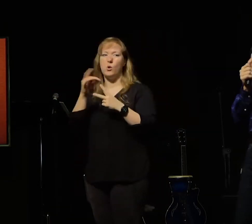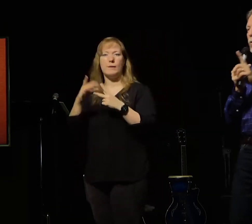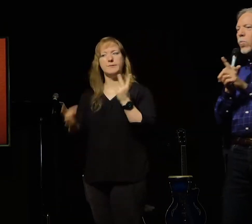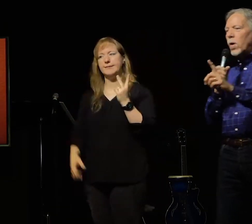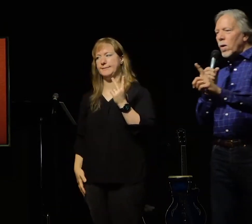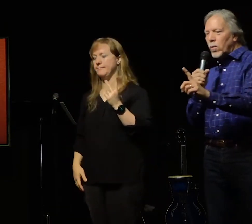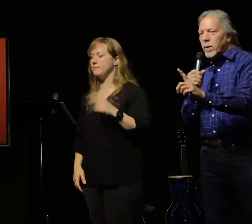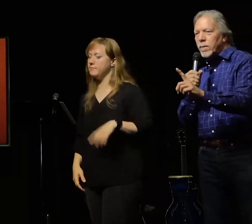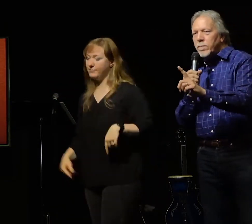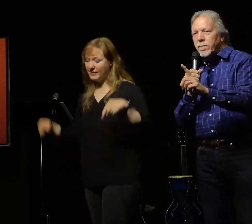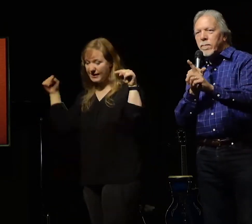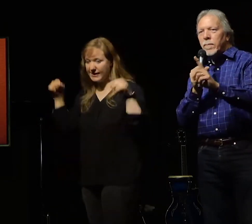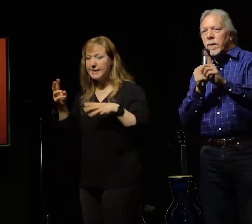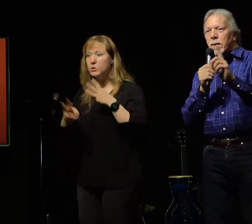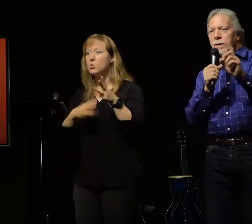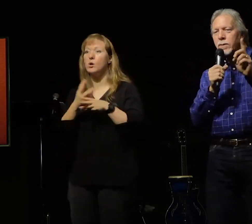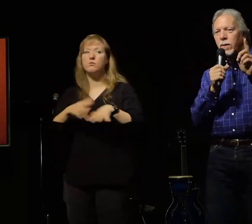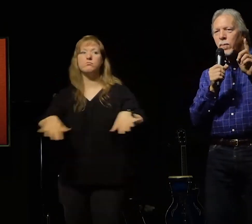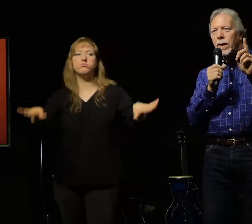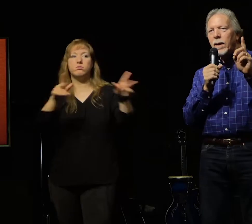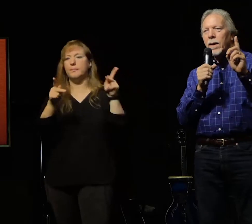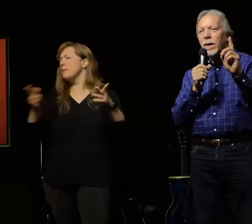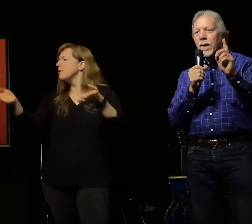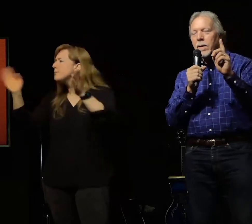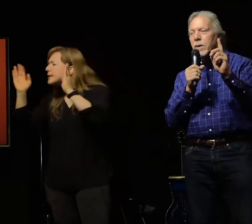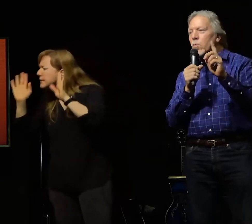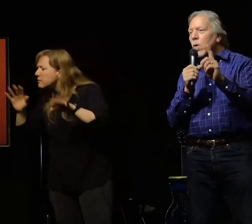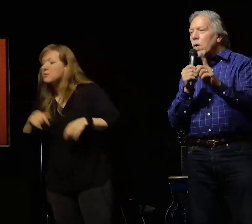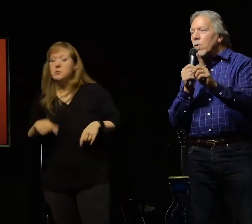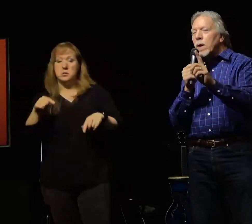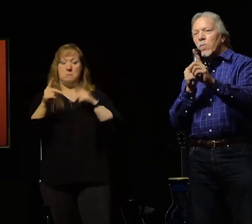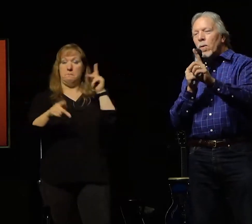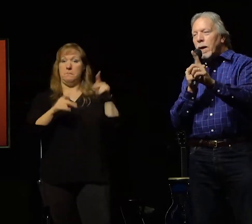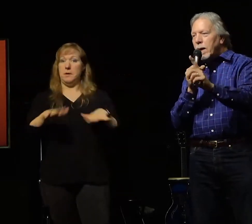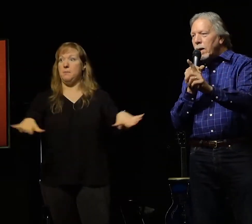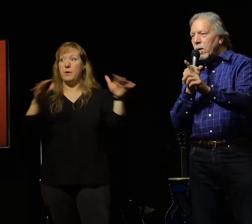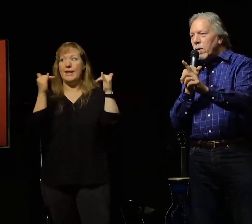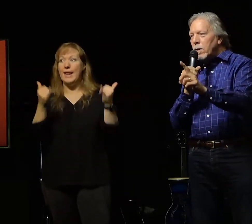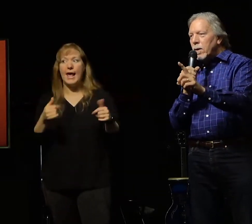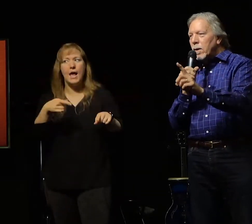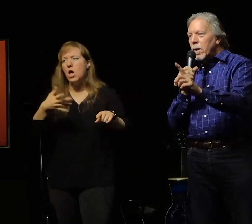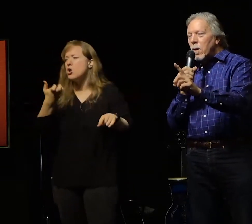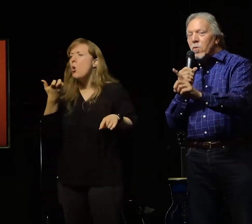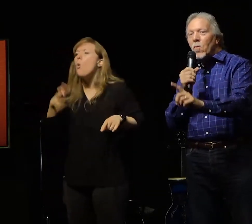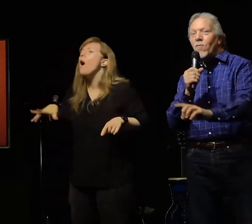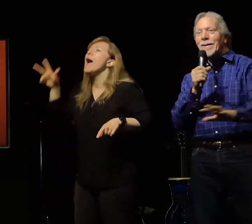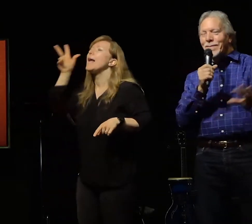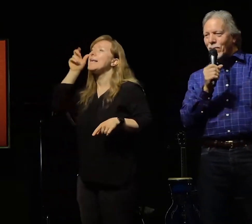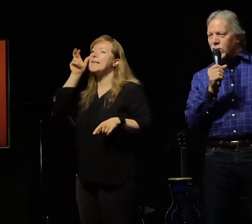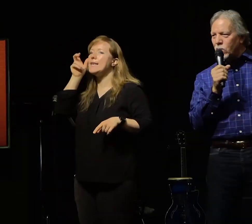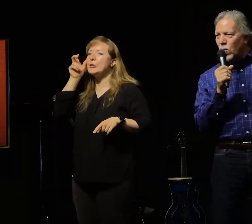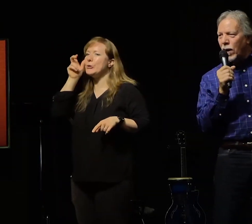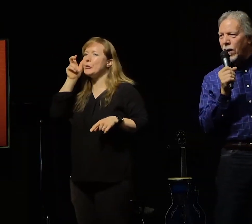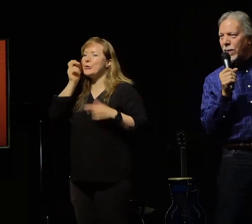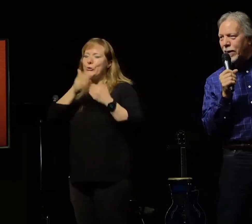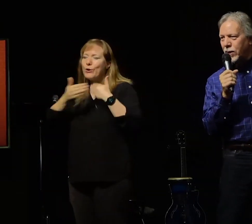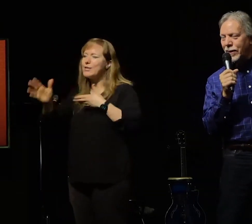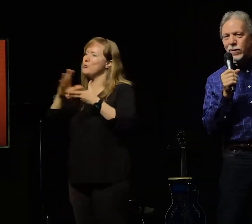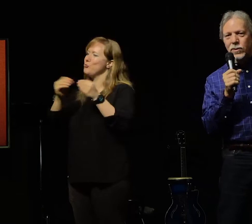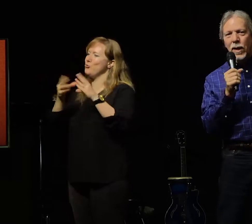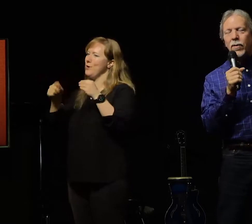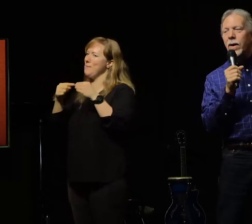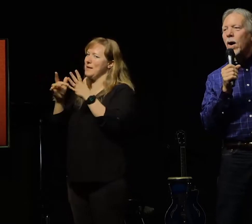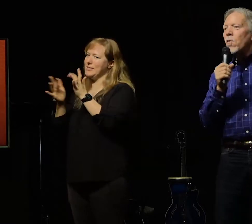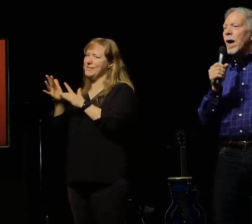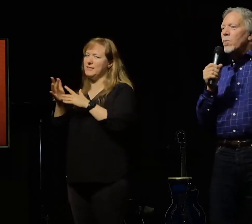And this world, listen to me, this world doesn't want to hear the rest of the story about